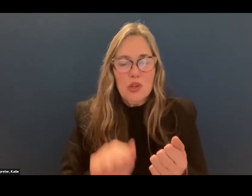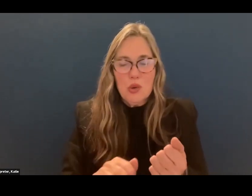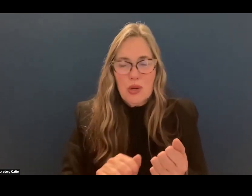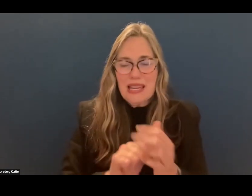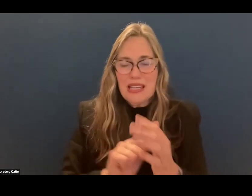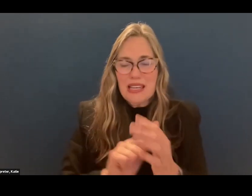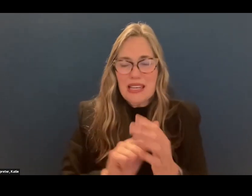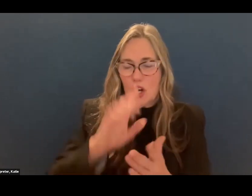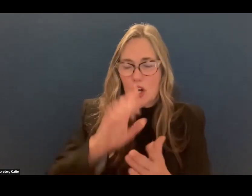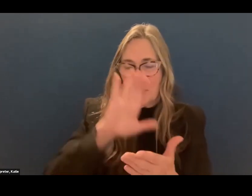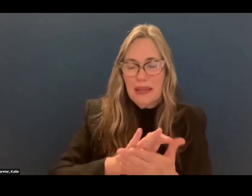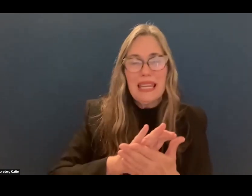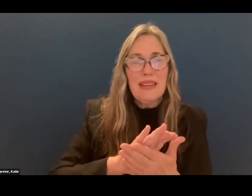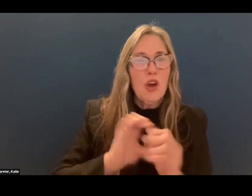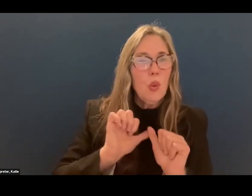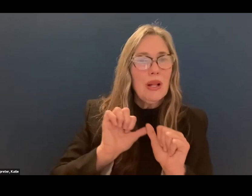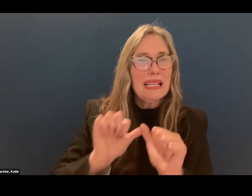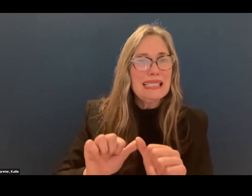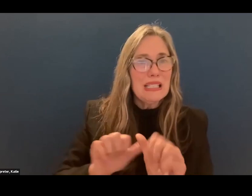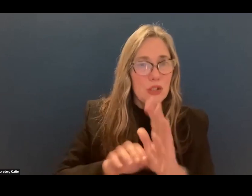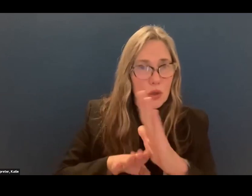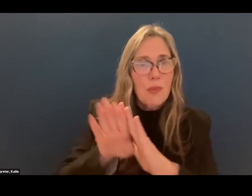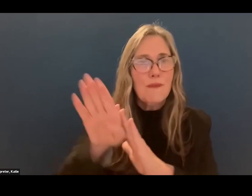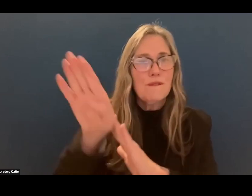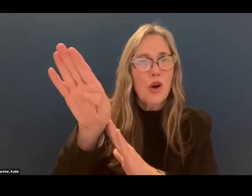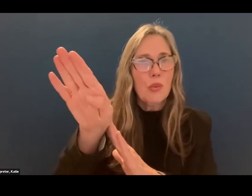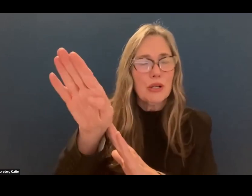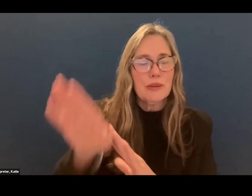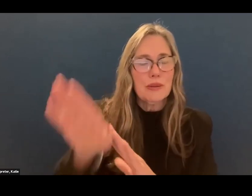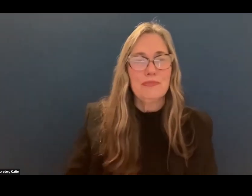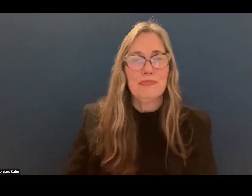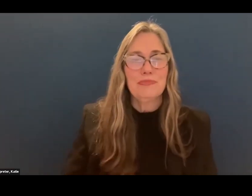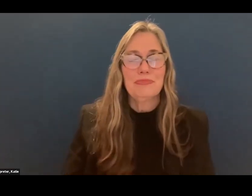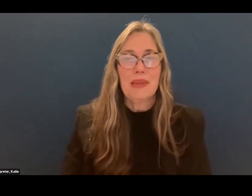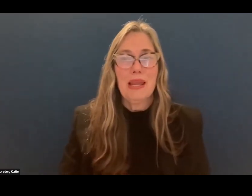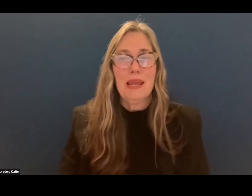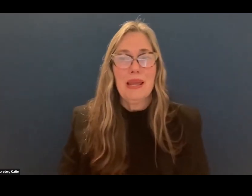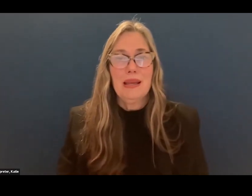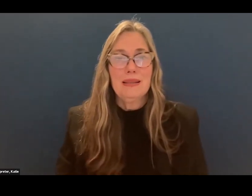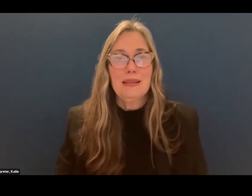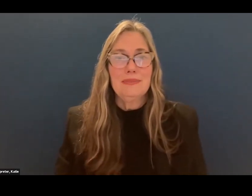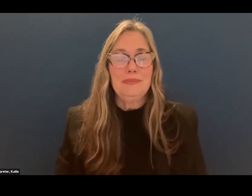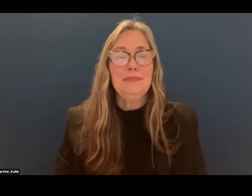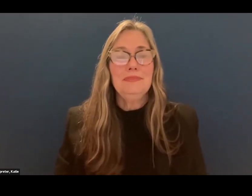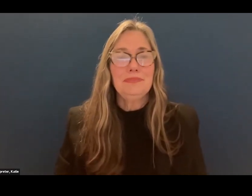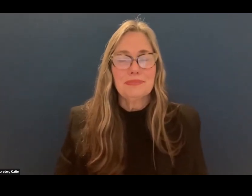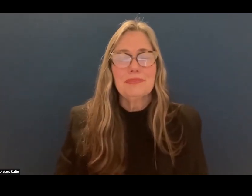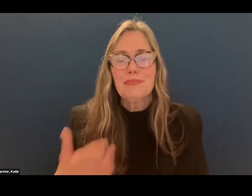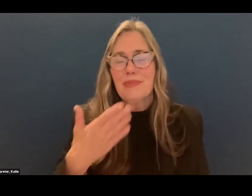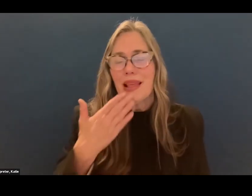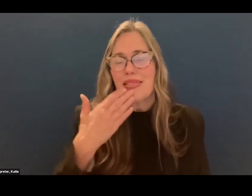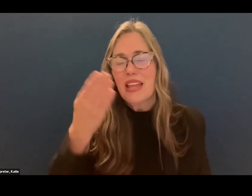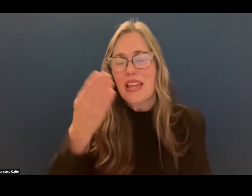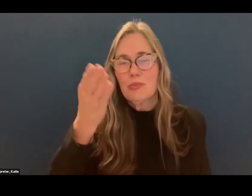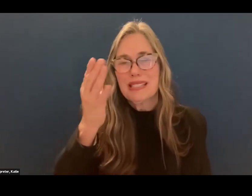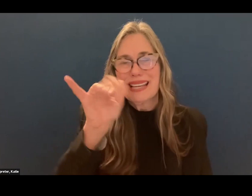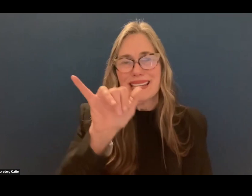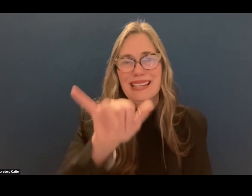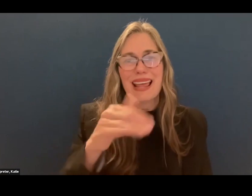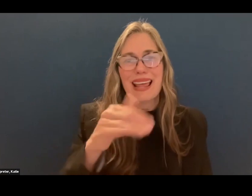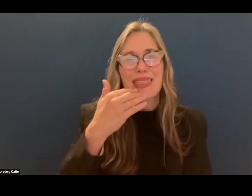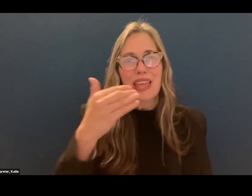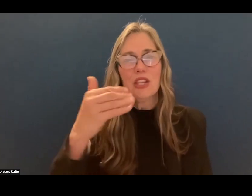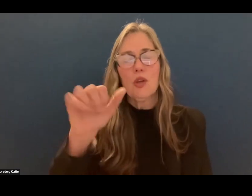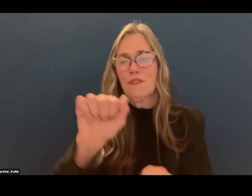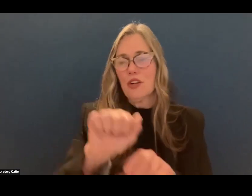to start to believe that it is going to continue to move forward. So thank you for just again presenting this and the work that you're doing there, and